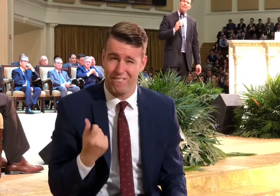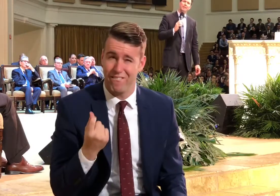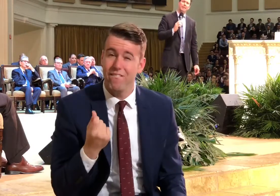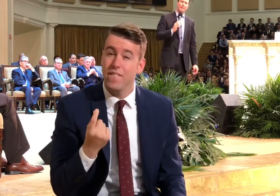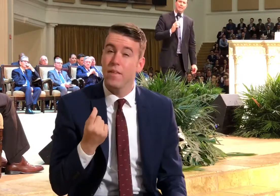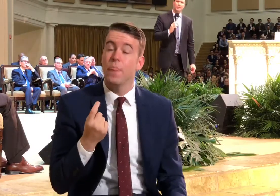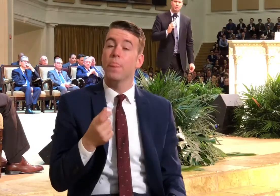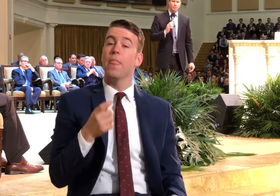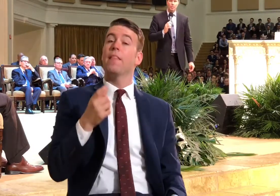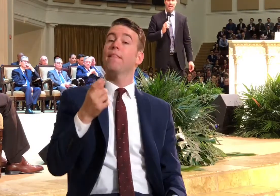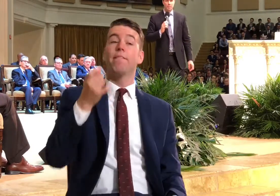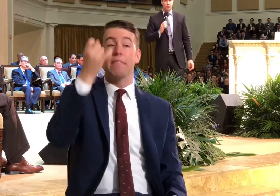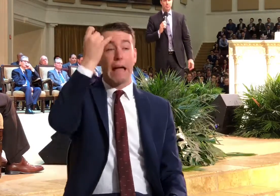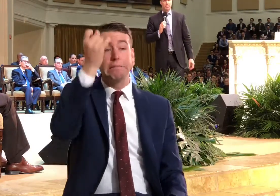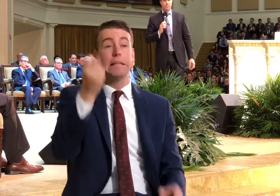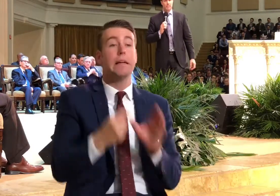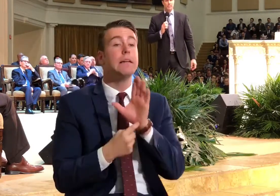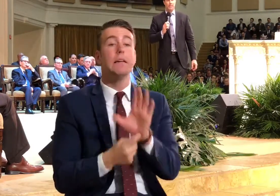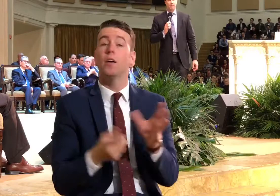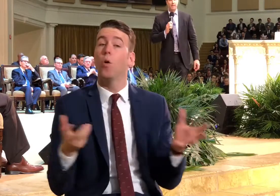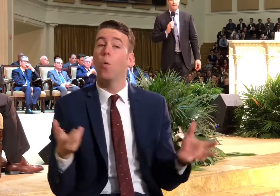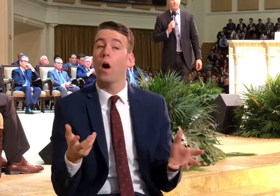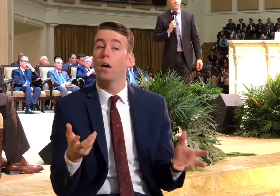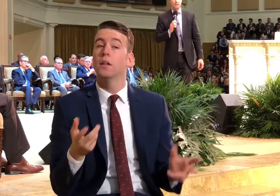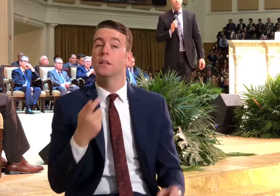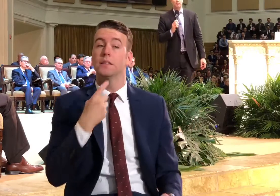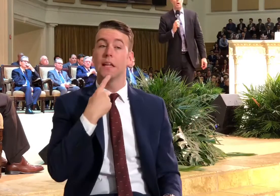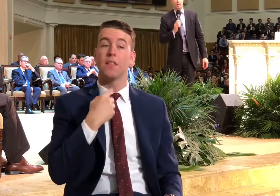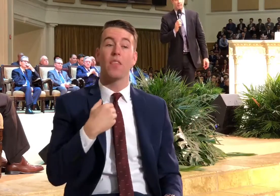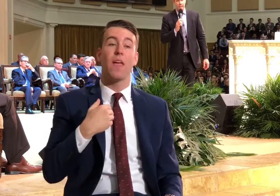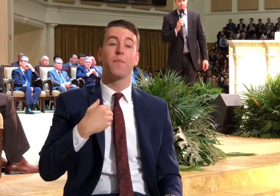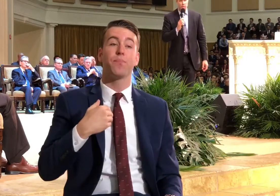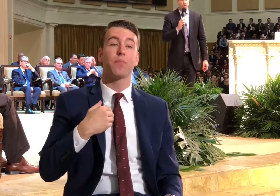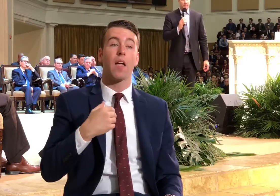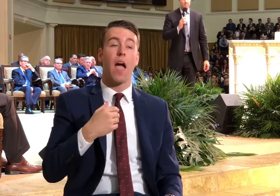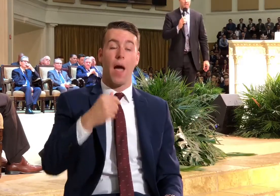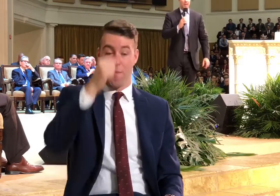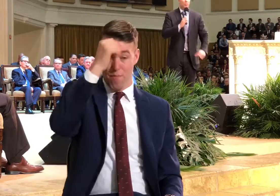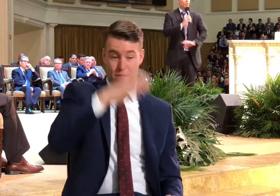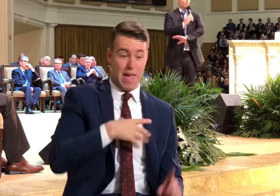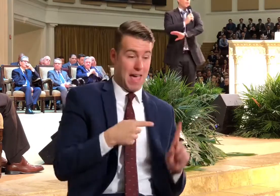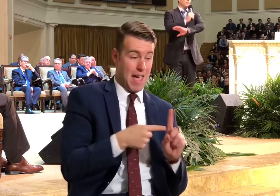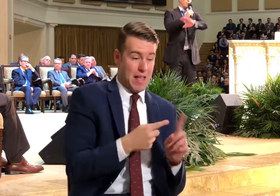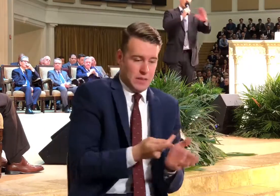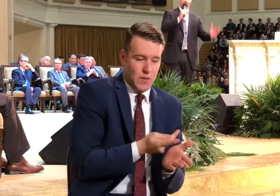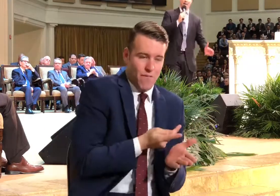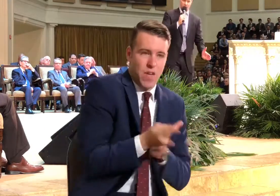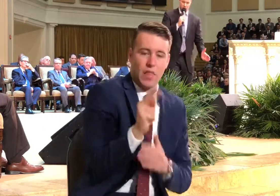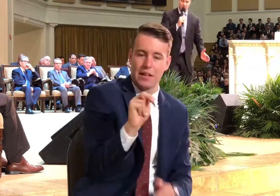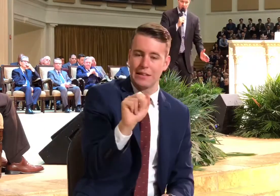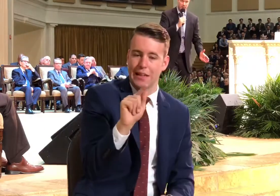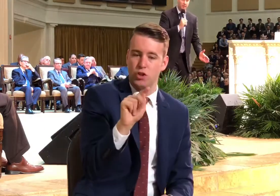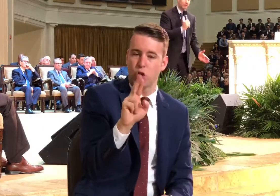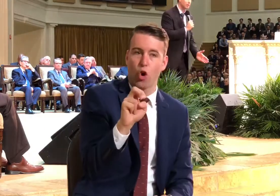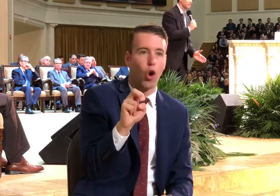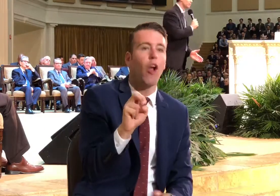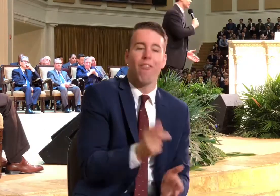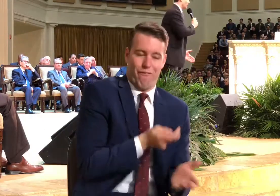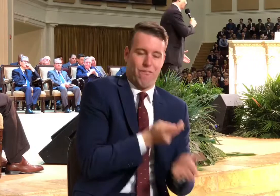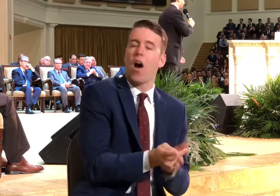The idea is that there is a fallen nature that will never have